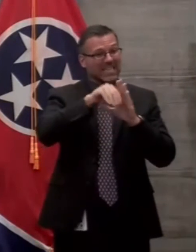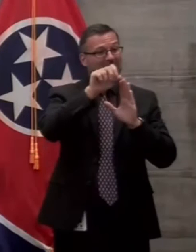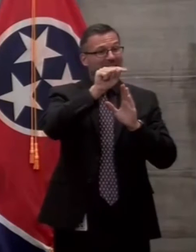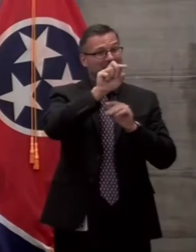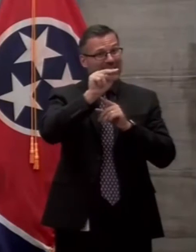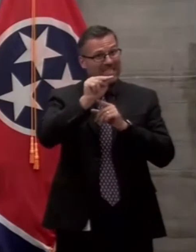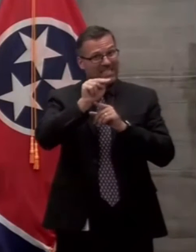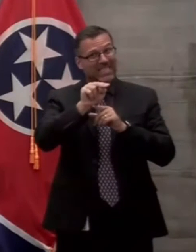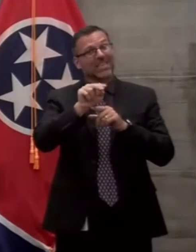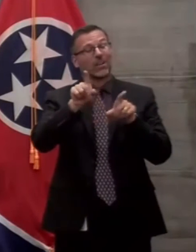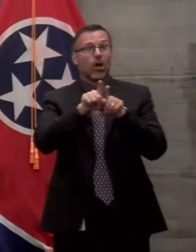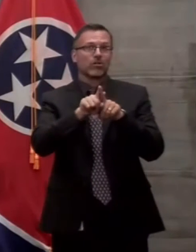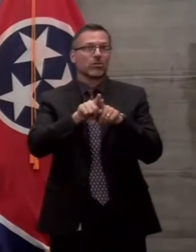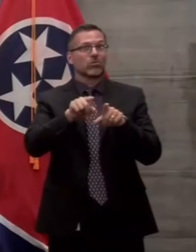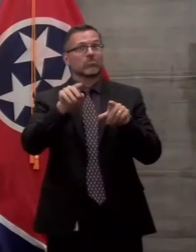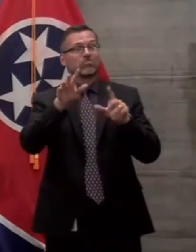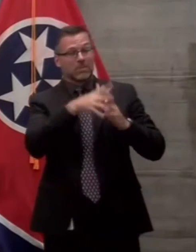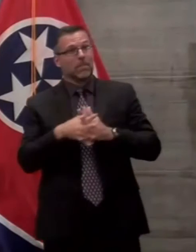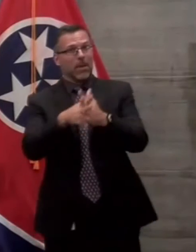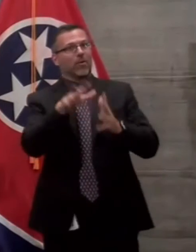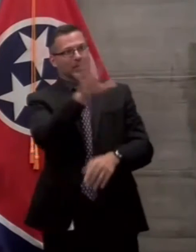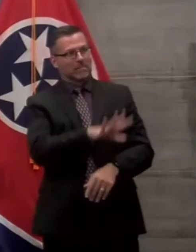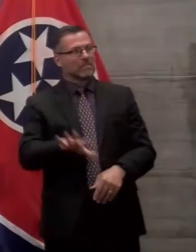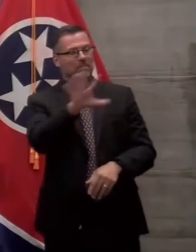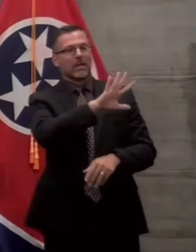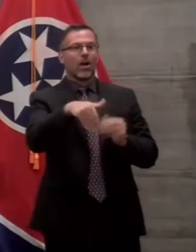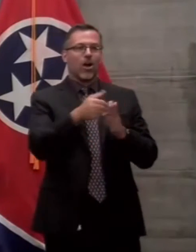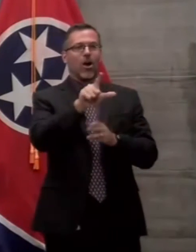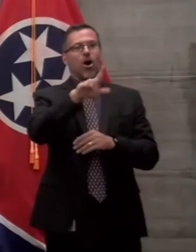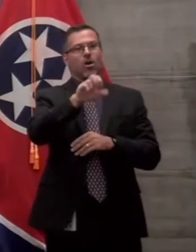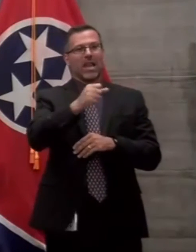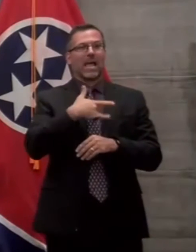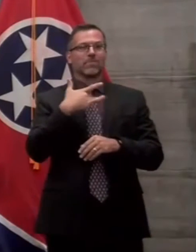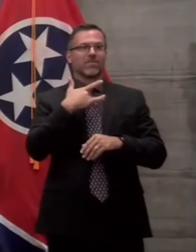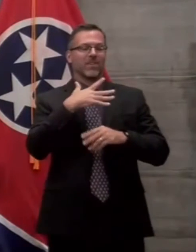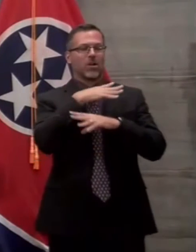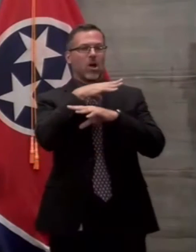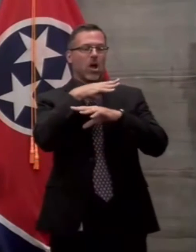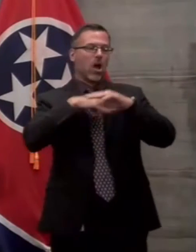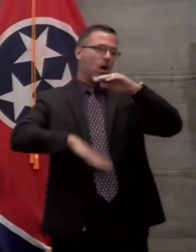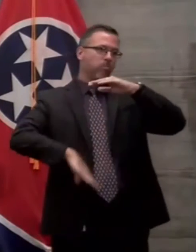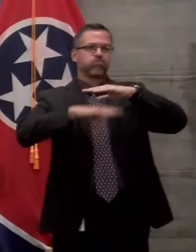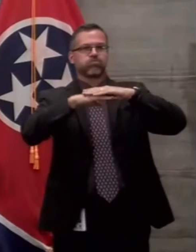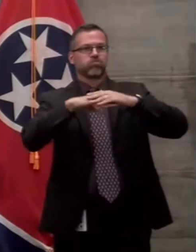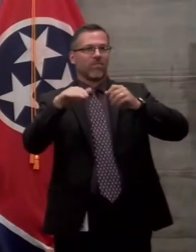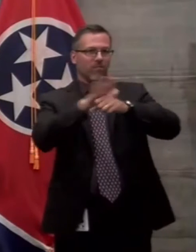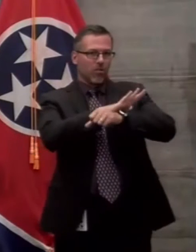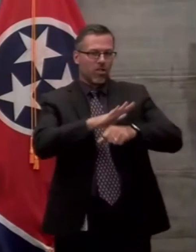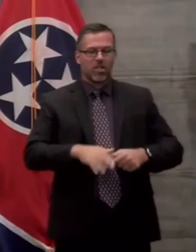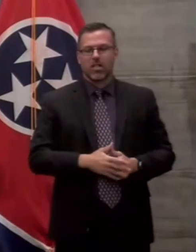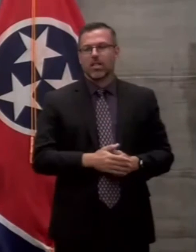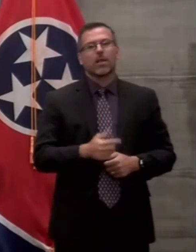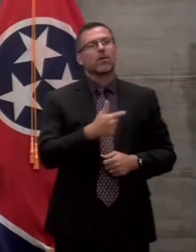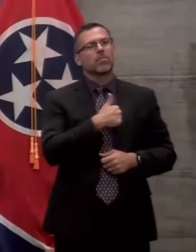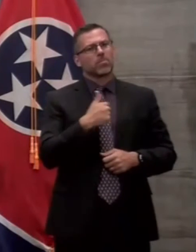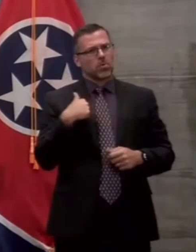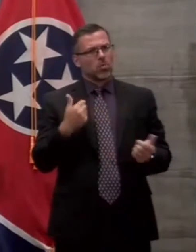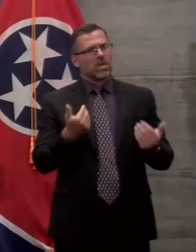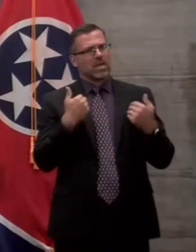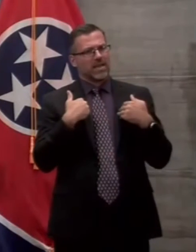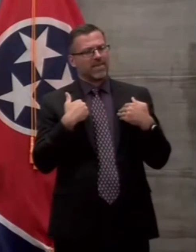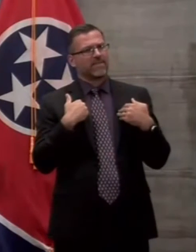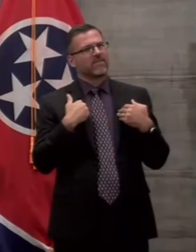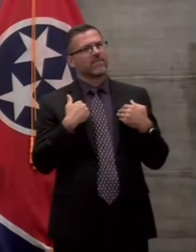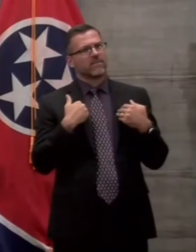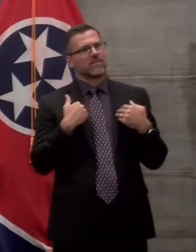getting close to being maxed out on their capacity. So what are we doing about that? We have the ability to monitor